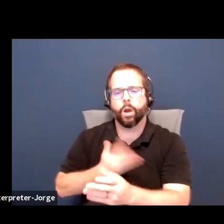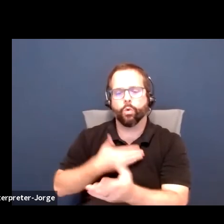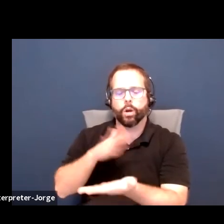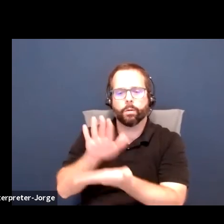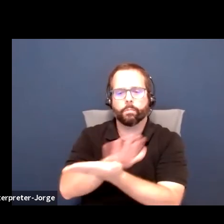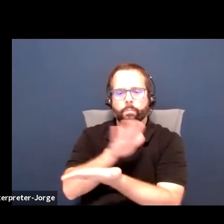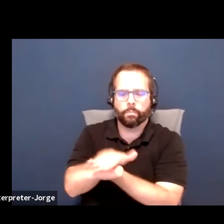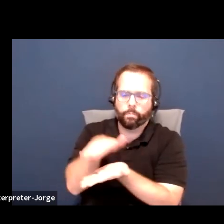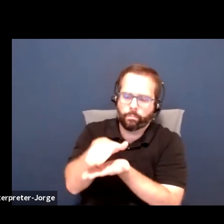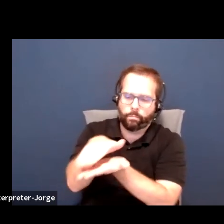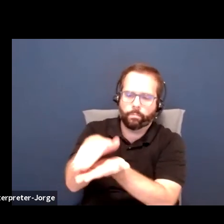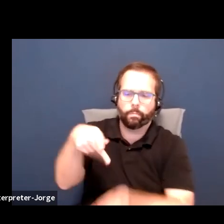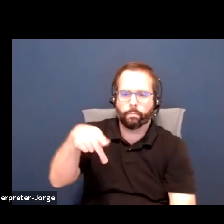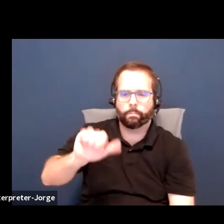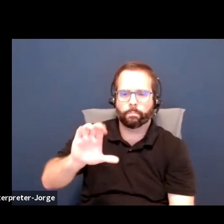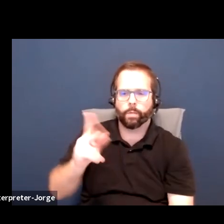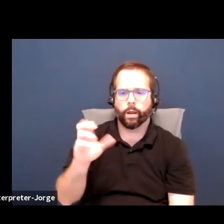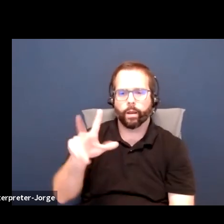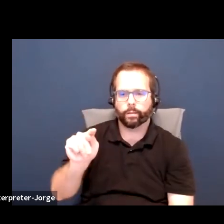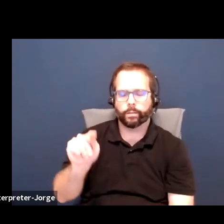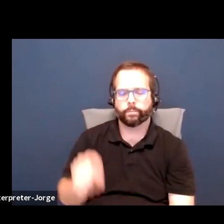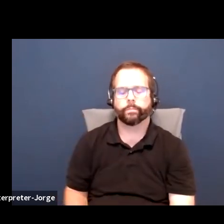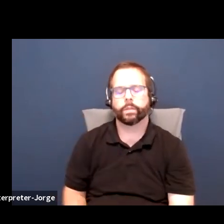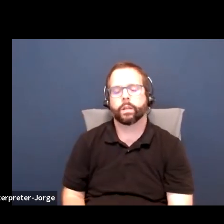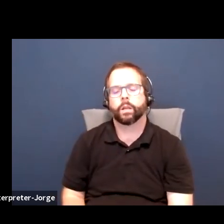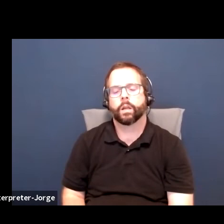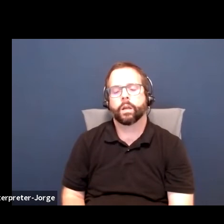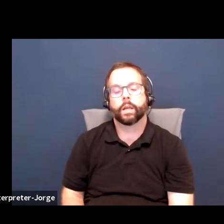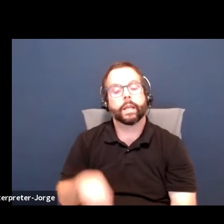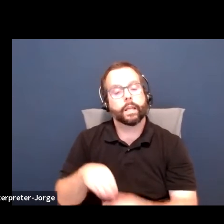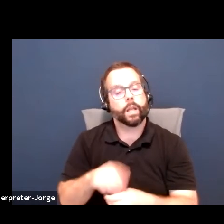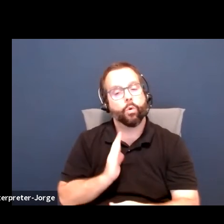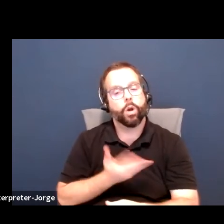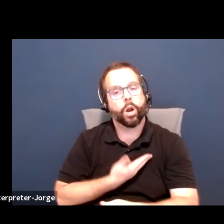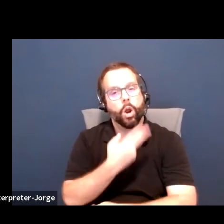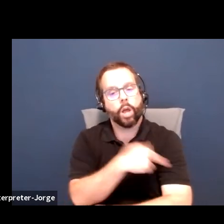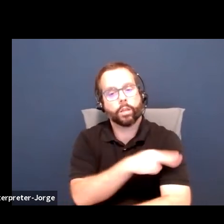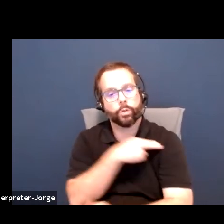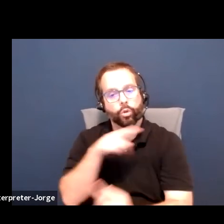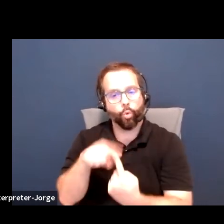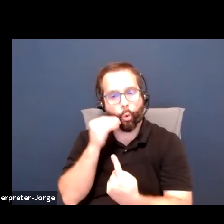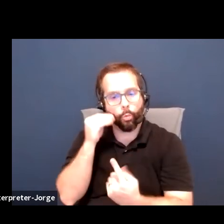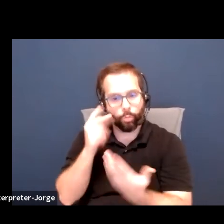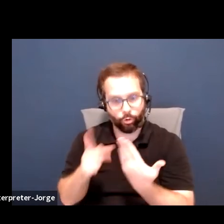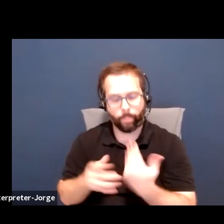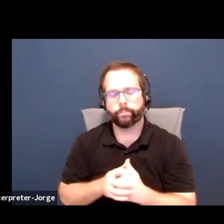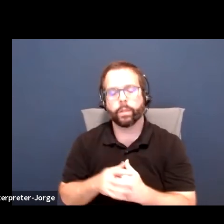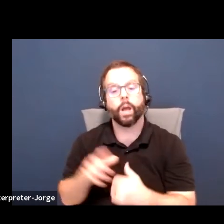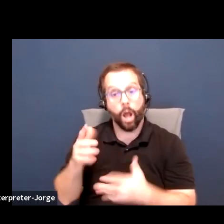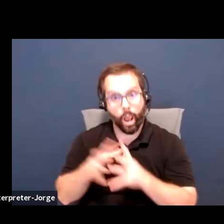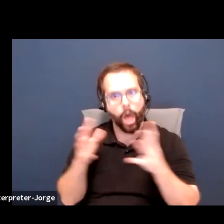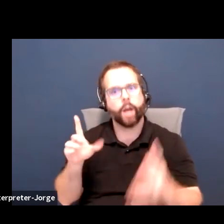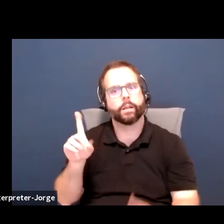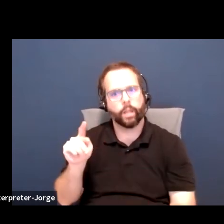recording. In our hospital to home program, we collected quite a bit of data. And we went to, at